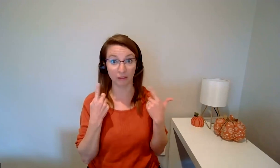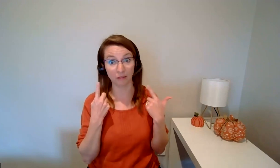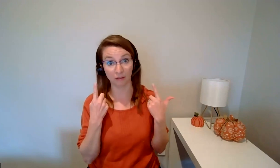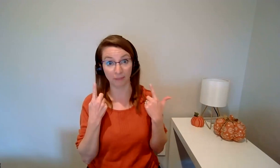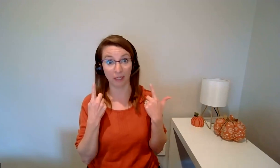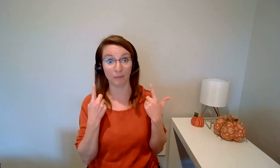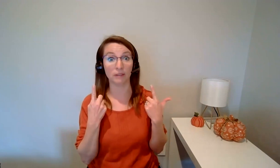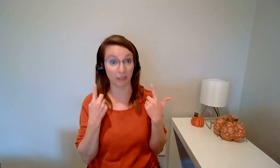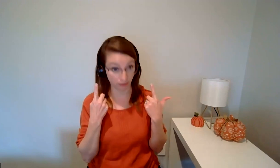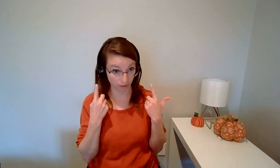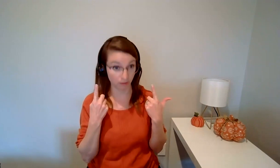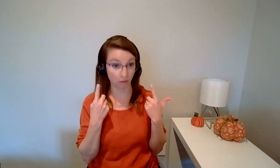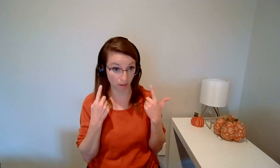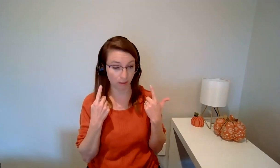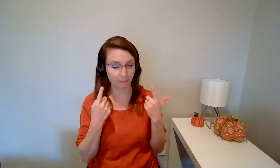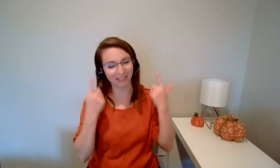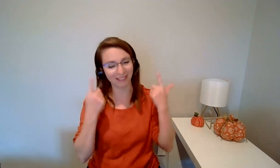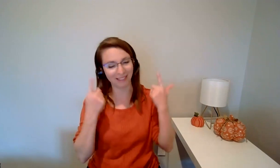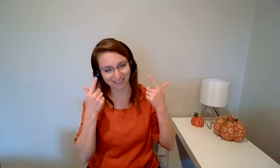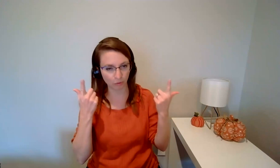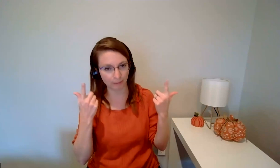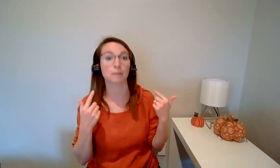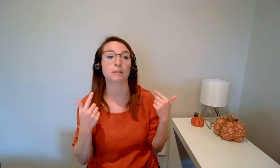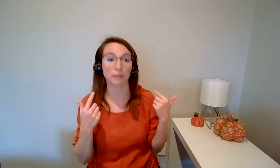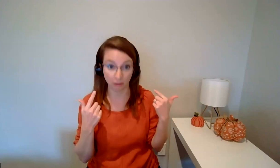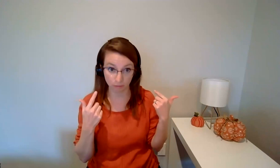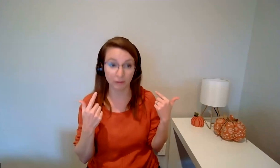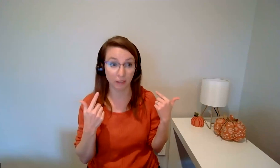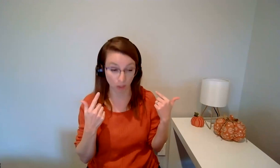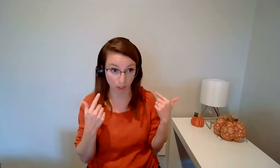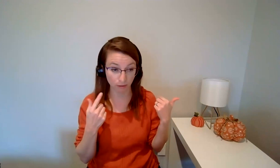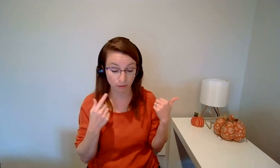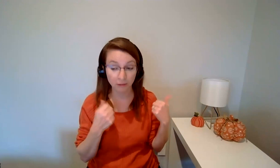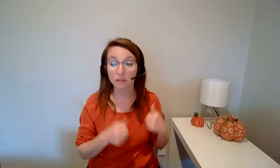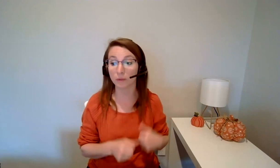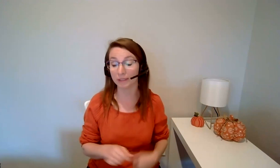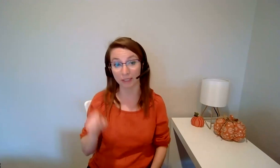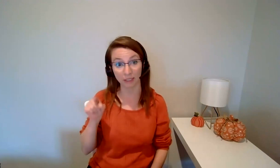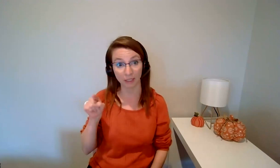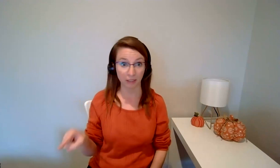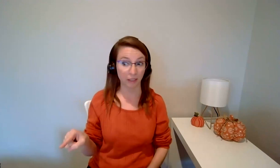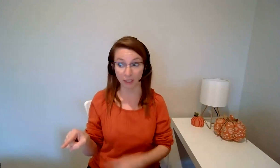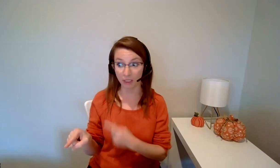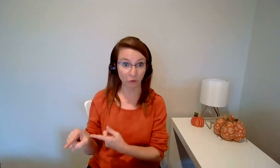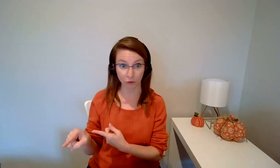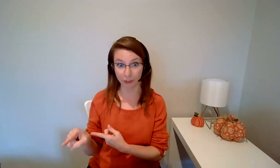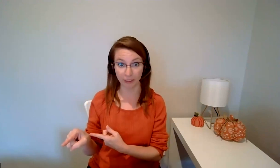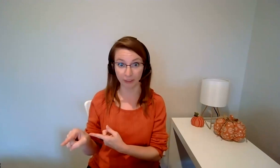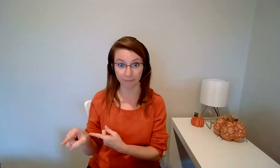raise my eyebrows. I did a nod. I mean, I did kind of raise my eyebrows, but I also did a nod. So I said, he or